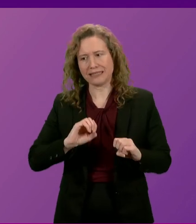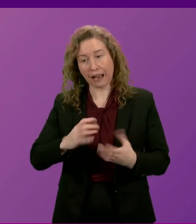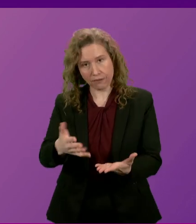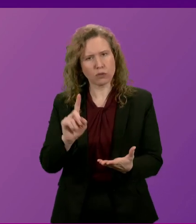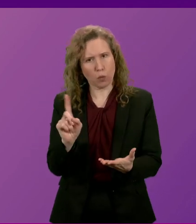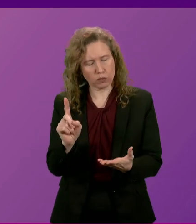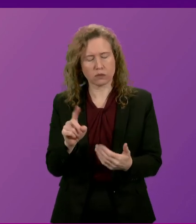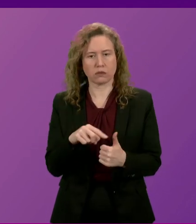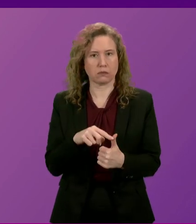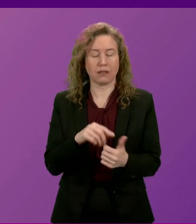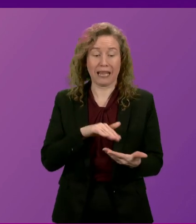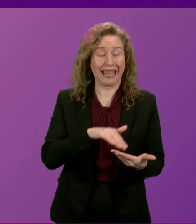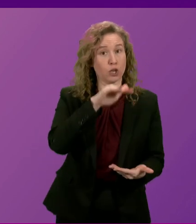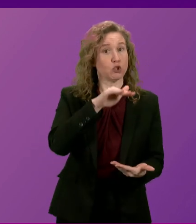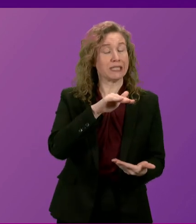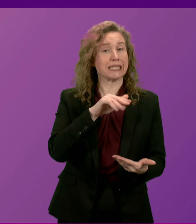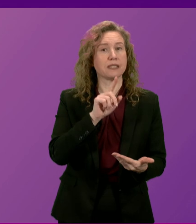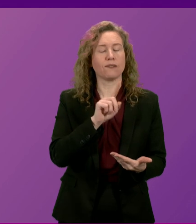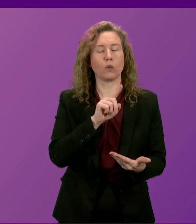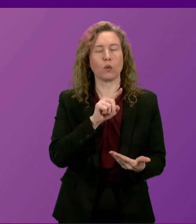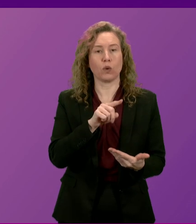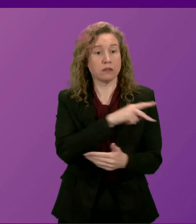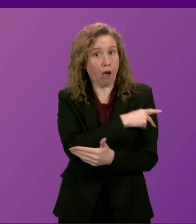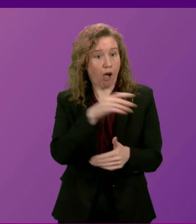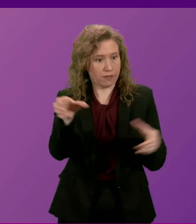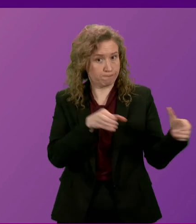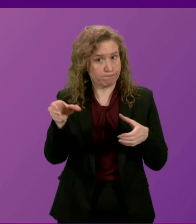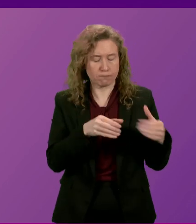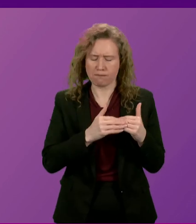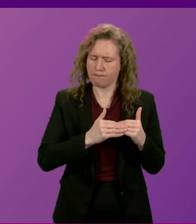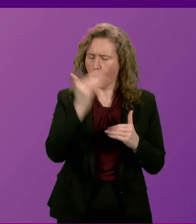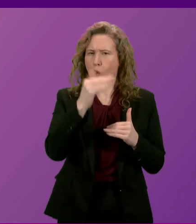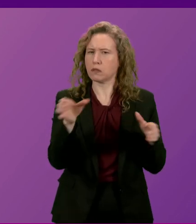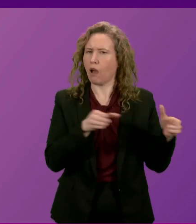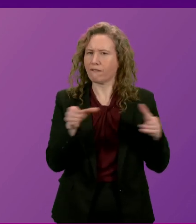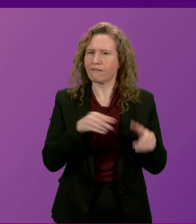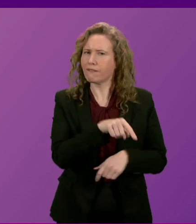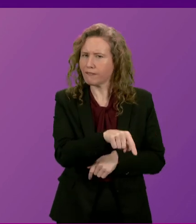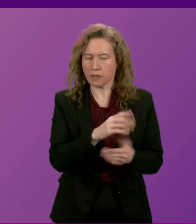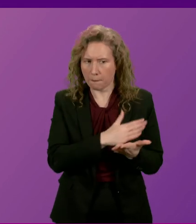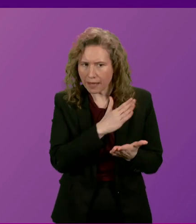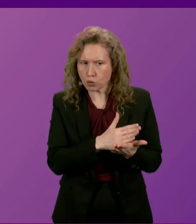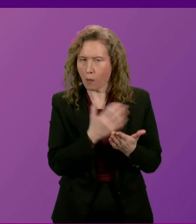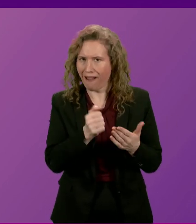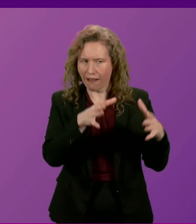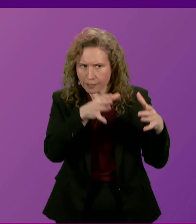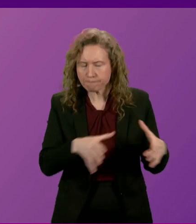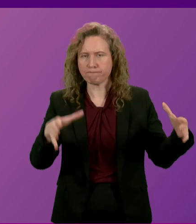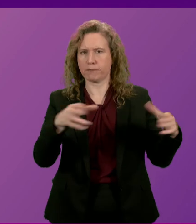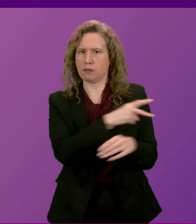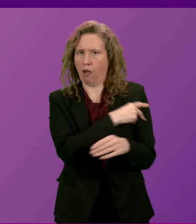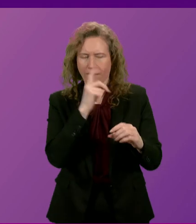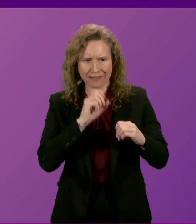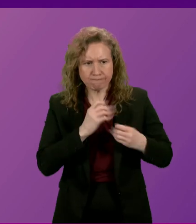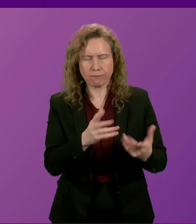us increases in staffing levels to ensure that the capacity is there to